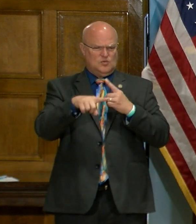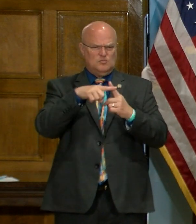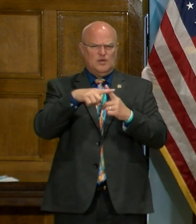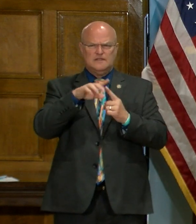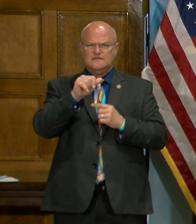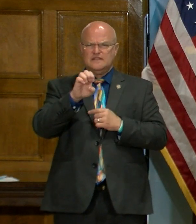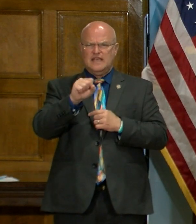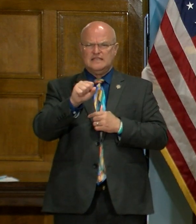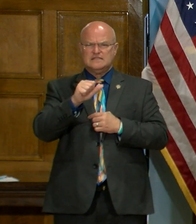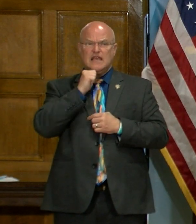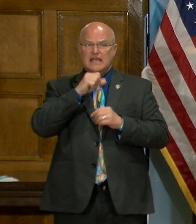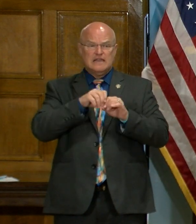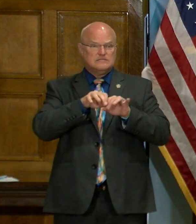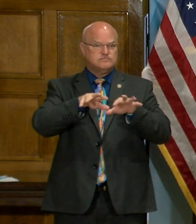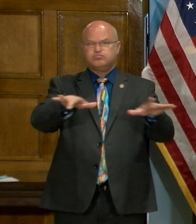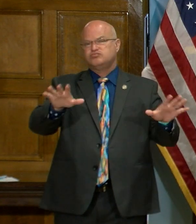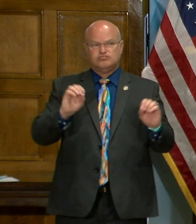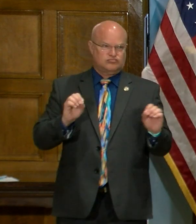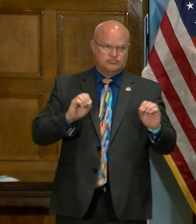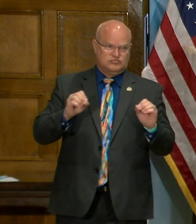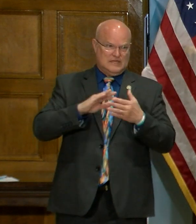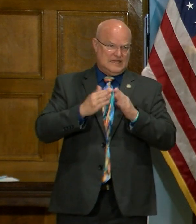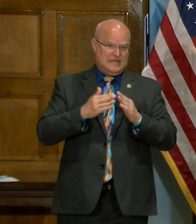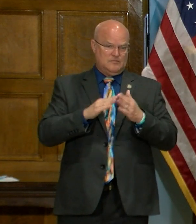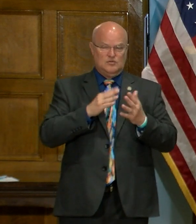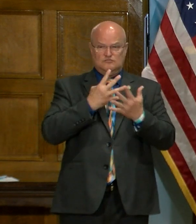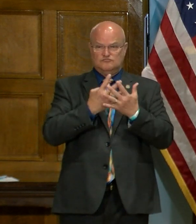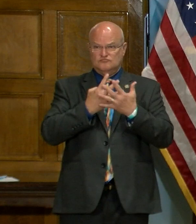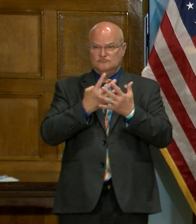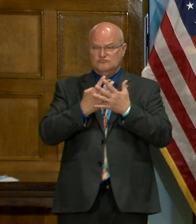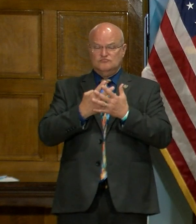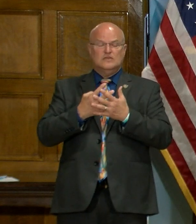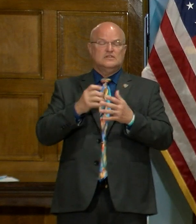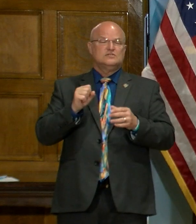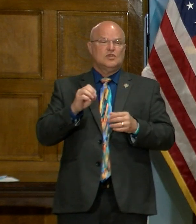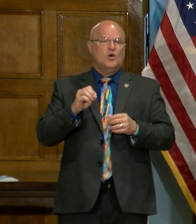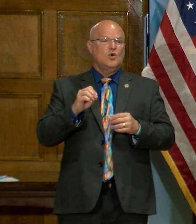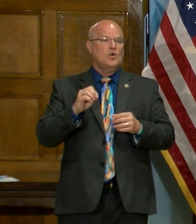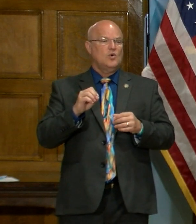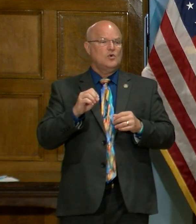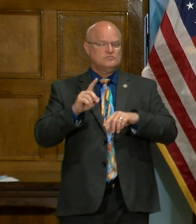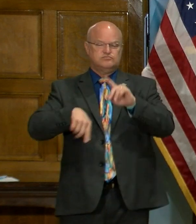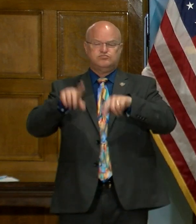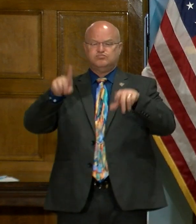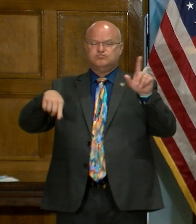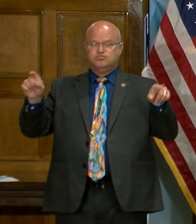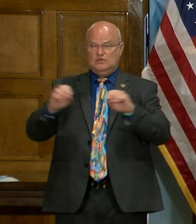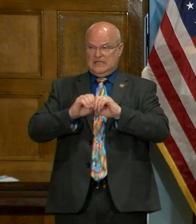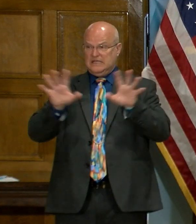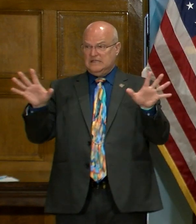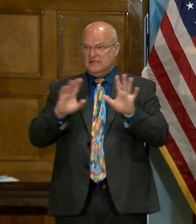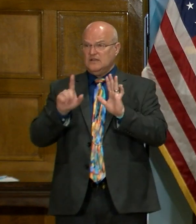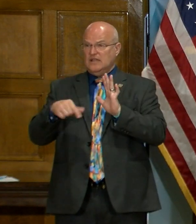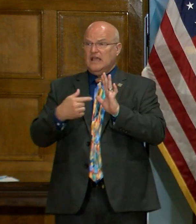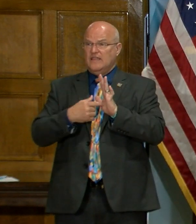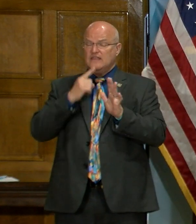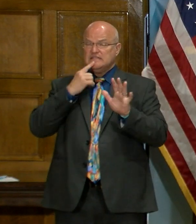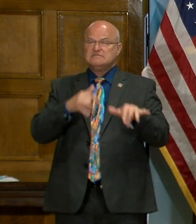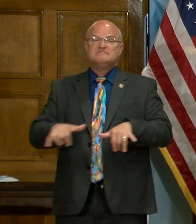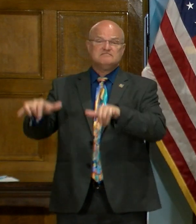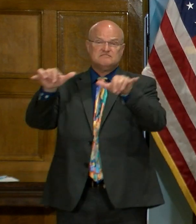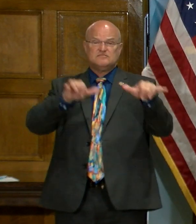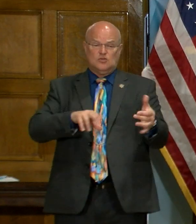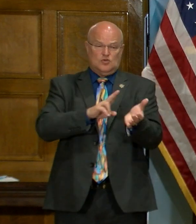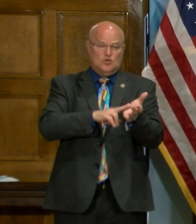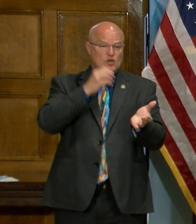positive cases and it didn't lead to an outbreak in our community corrections area. So, you know, they vary, but clearly this is very similar